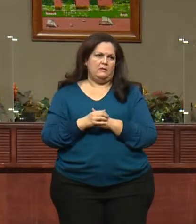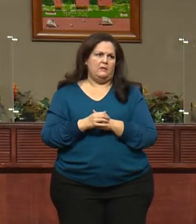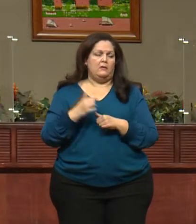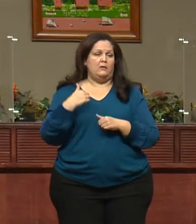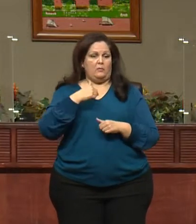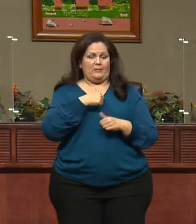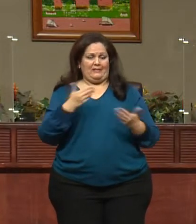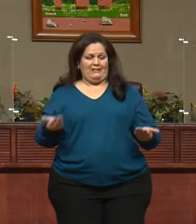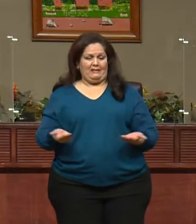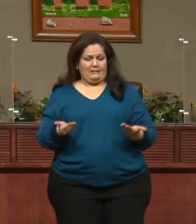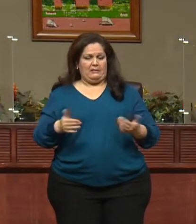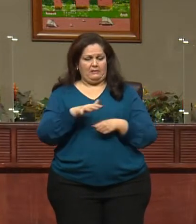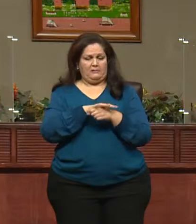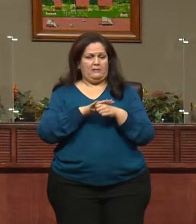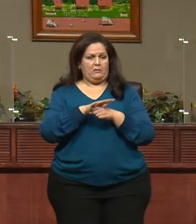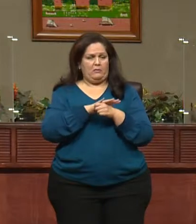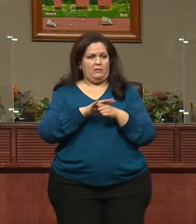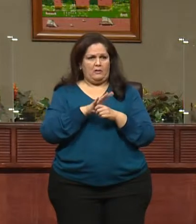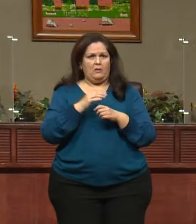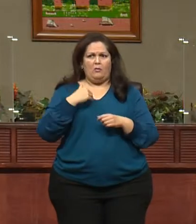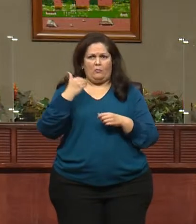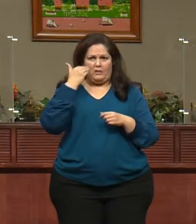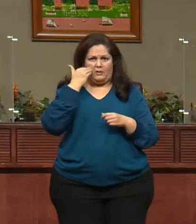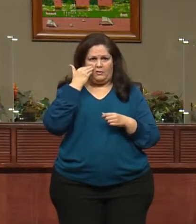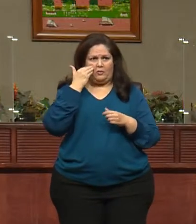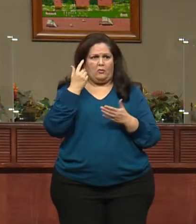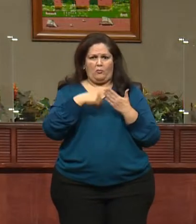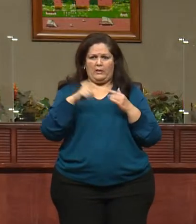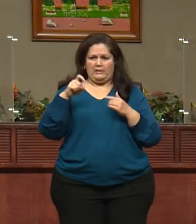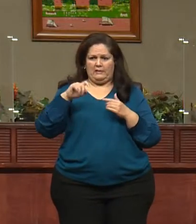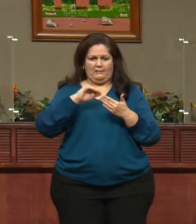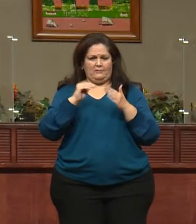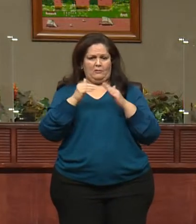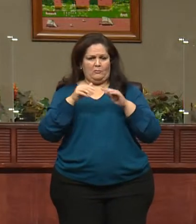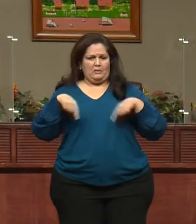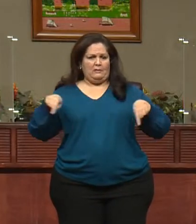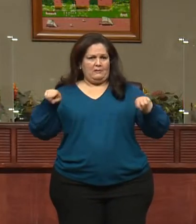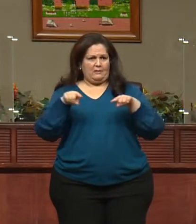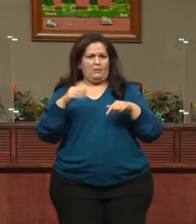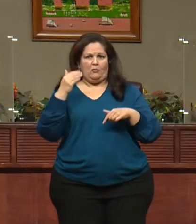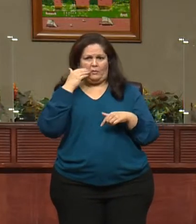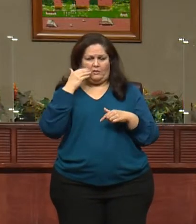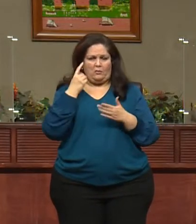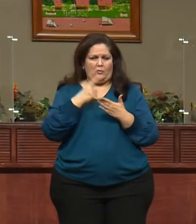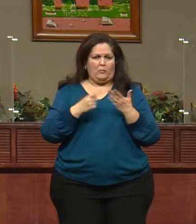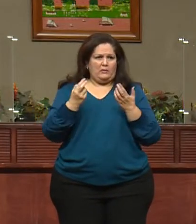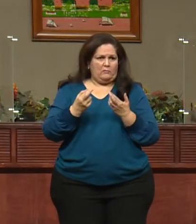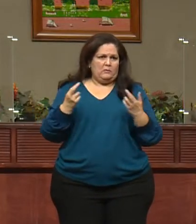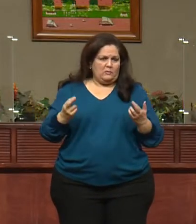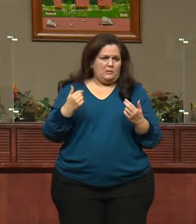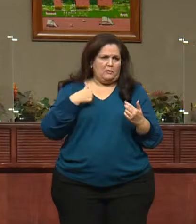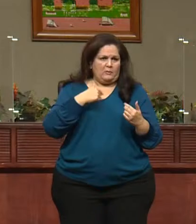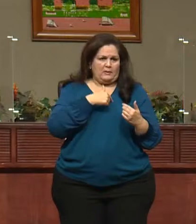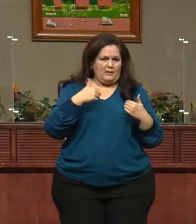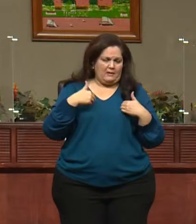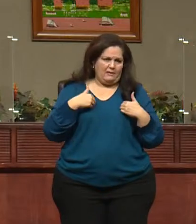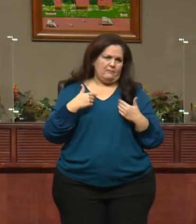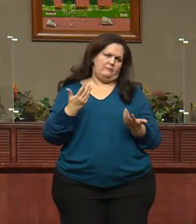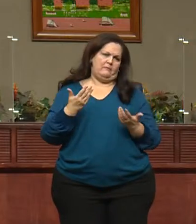the ones who know the geography of our communities, the resources of our community much